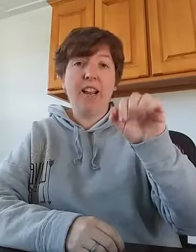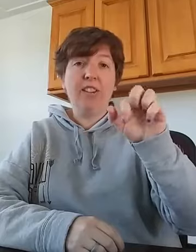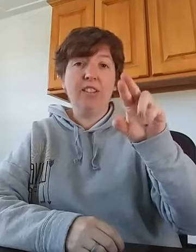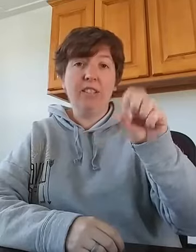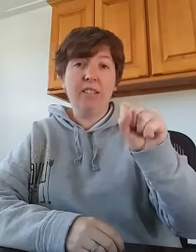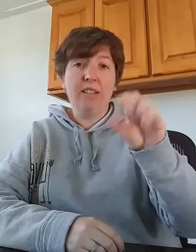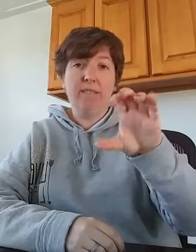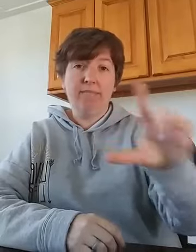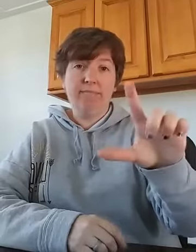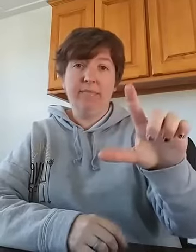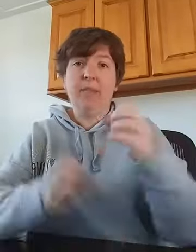classifiers.